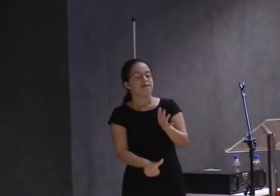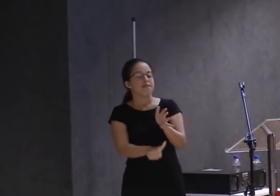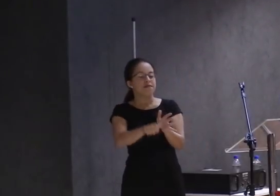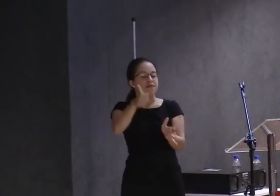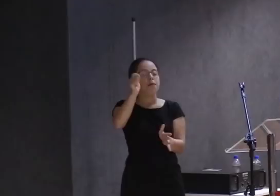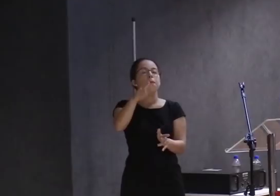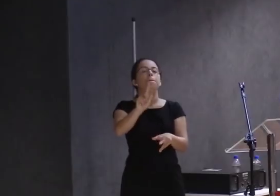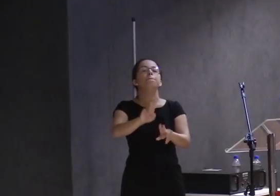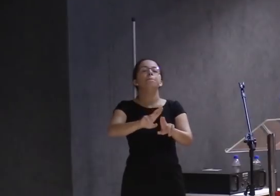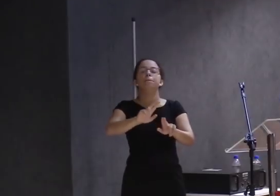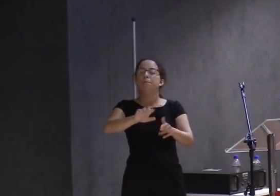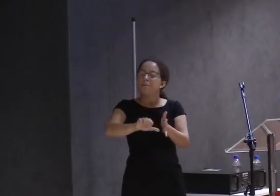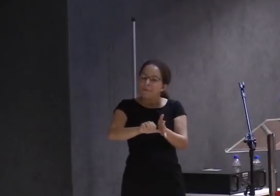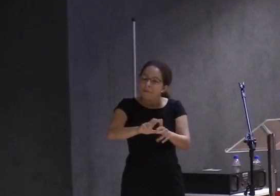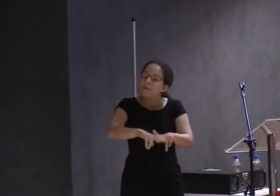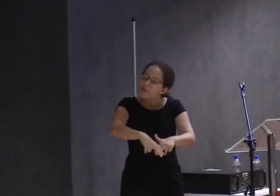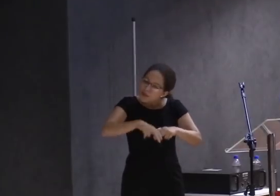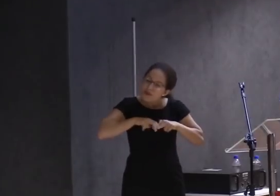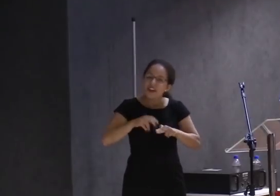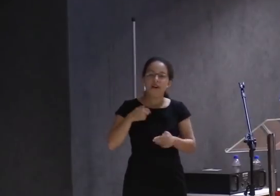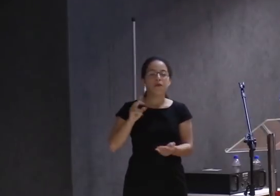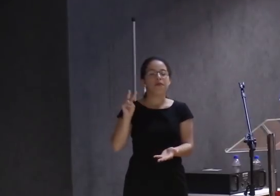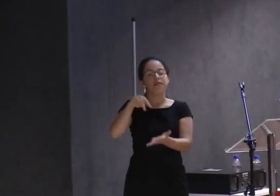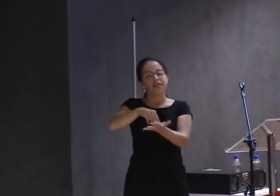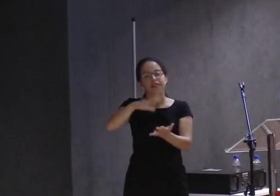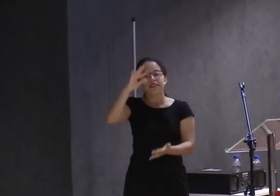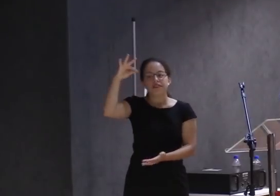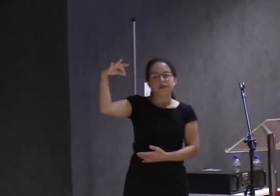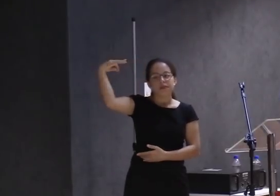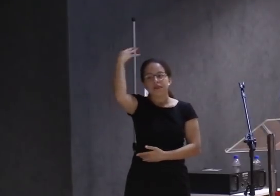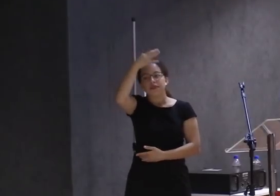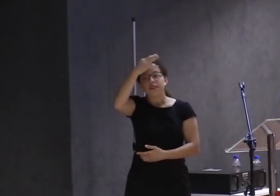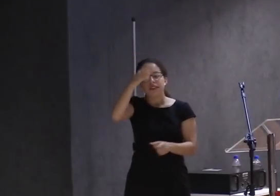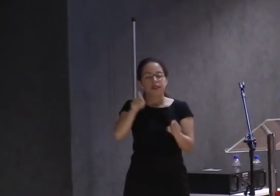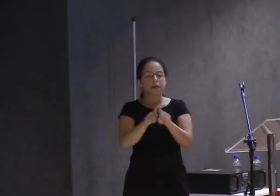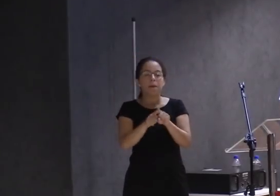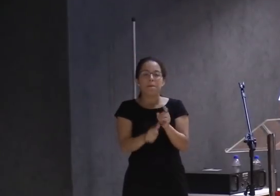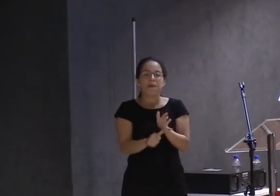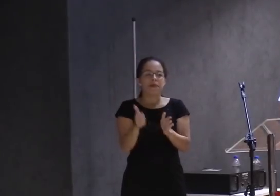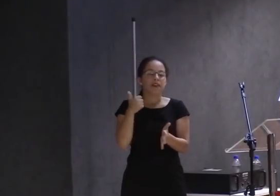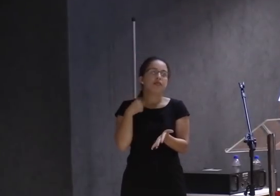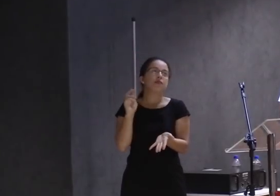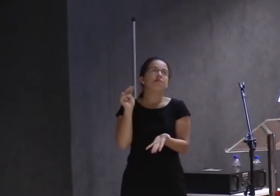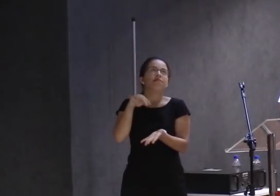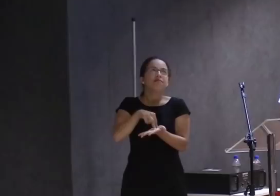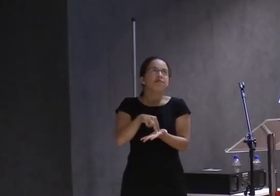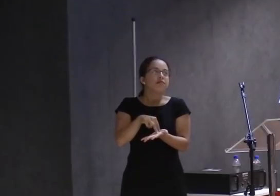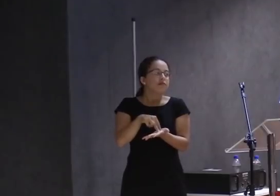primeiro motivo dela estar aqui no Espírito Santo, e é a primeira vez dela aqui, e...